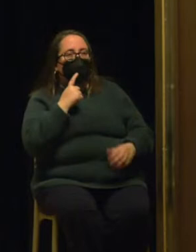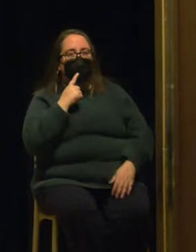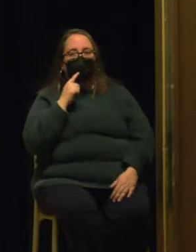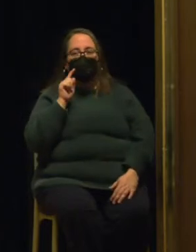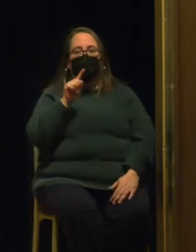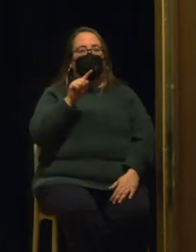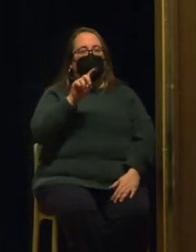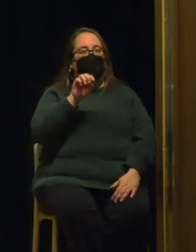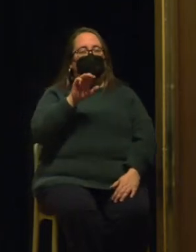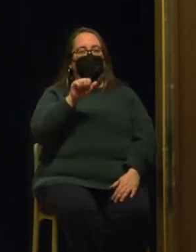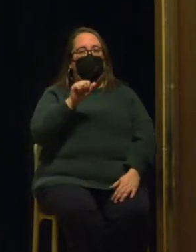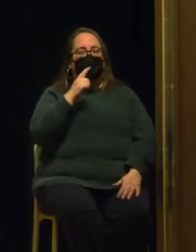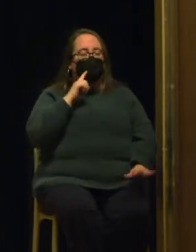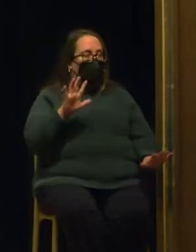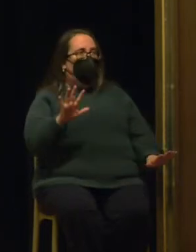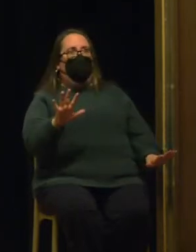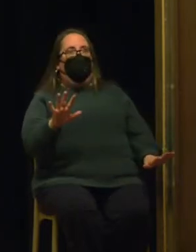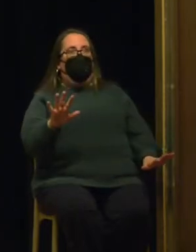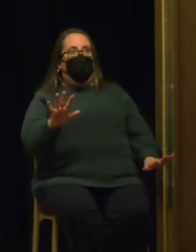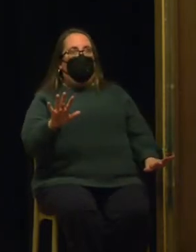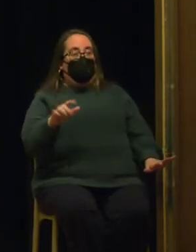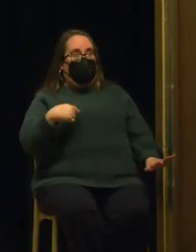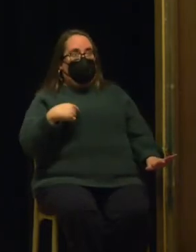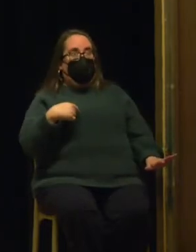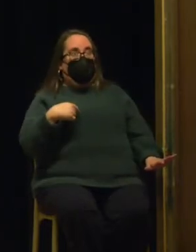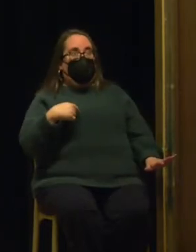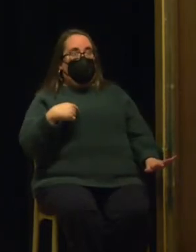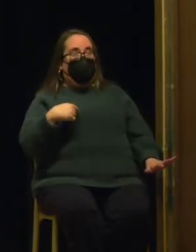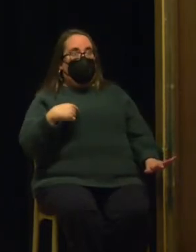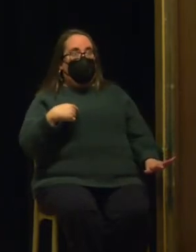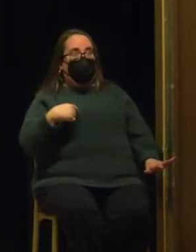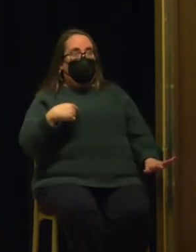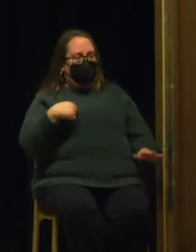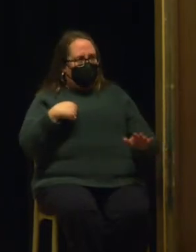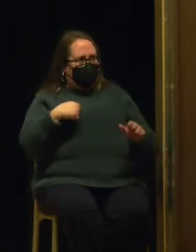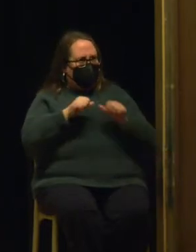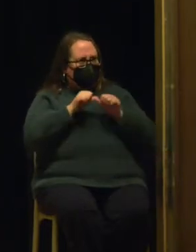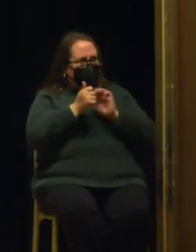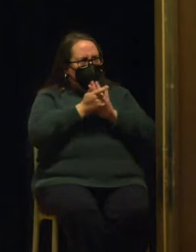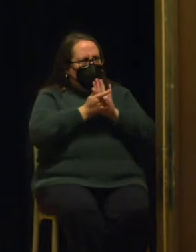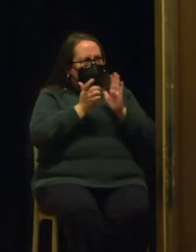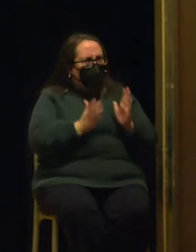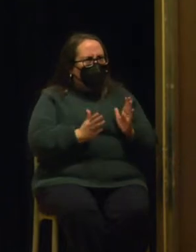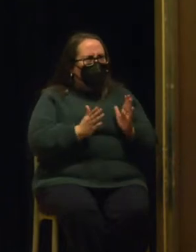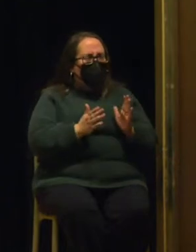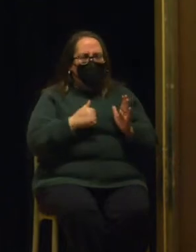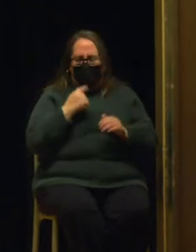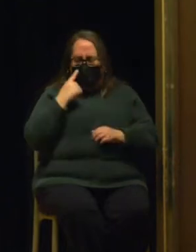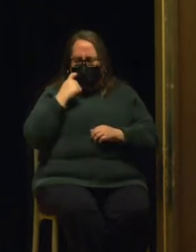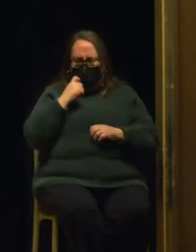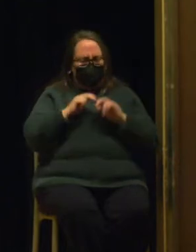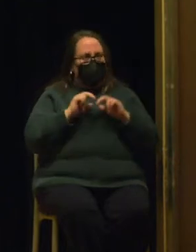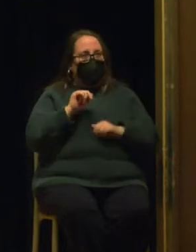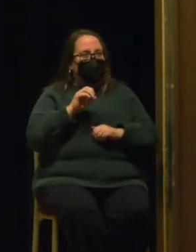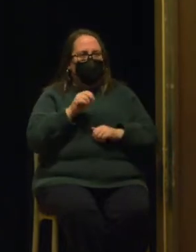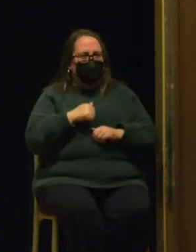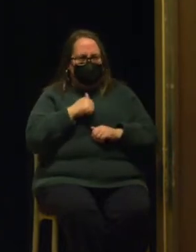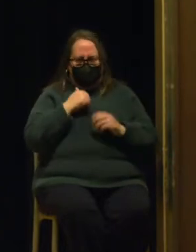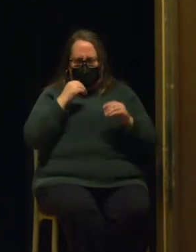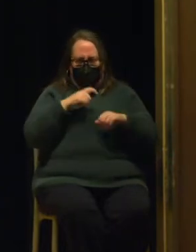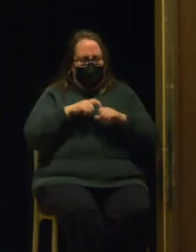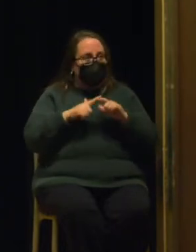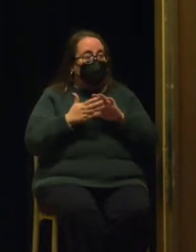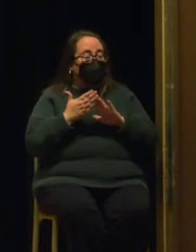Debra. And I was like, oh, man, I'm still general counsel. I don't have time. I just built a studio. I don't have time to run a